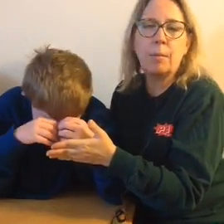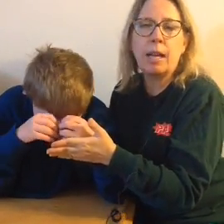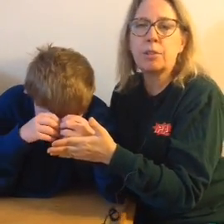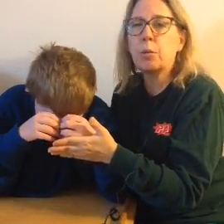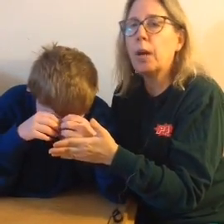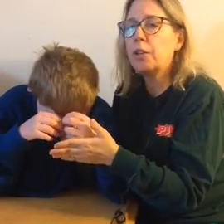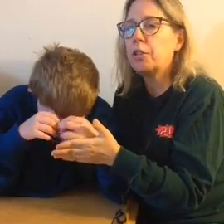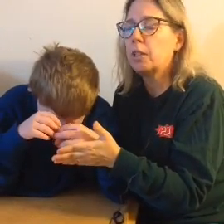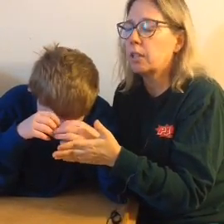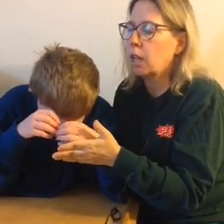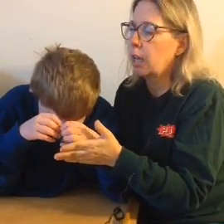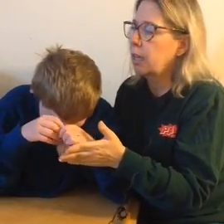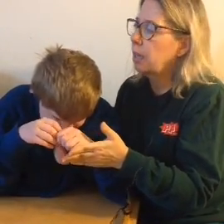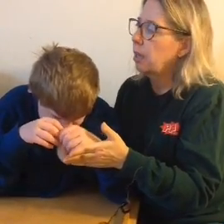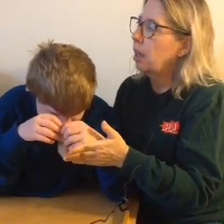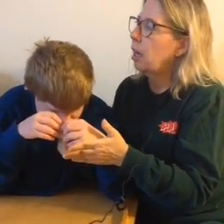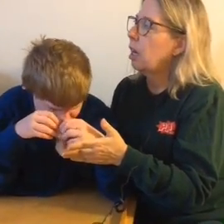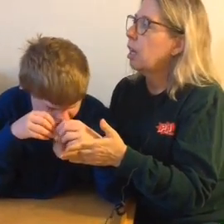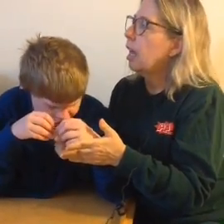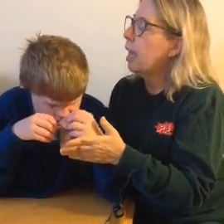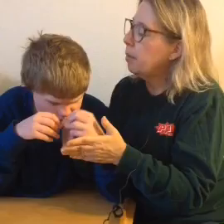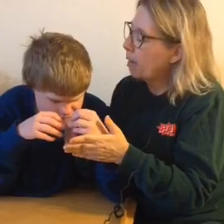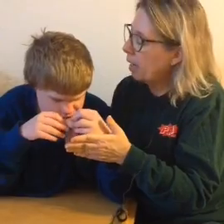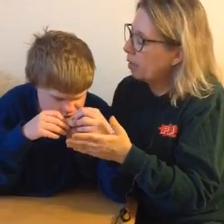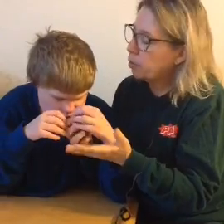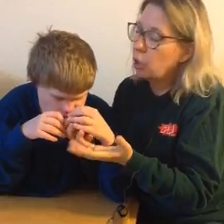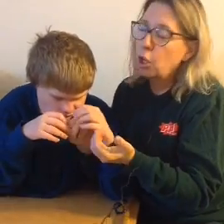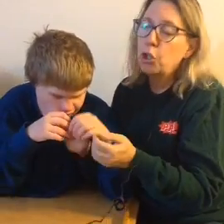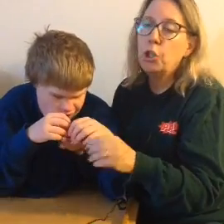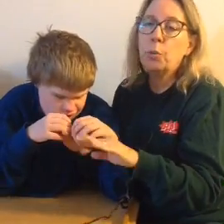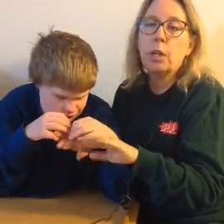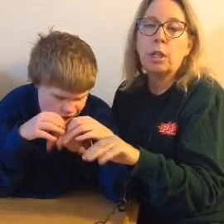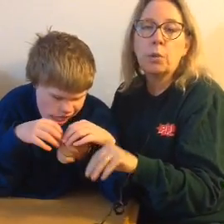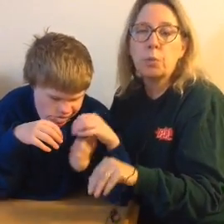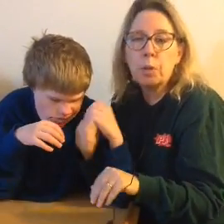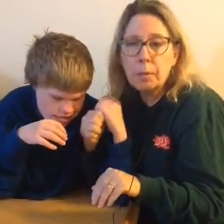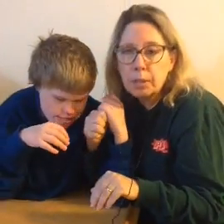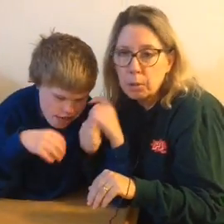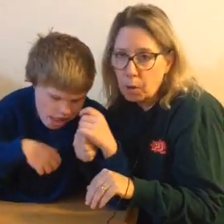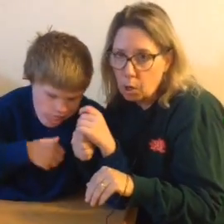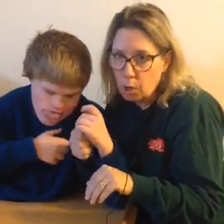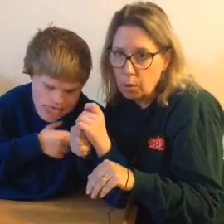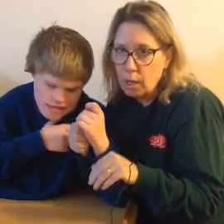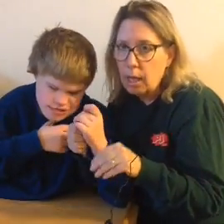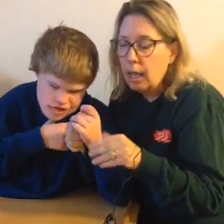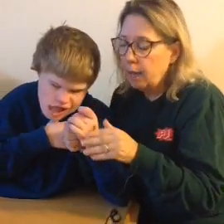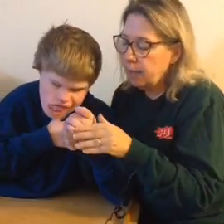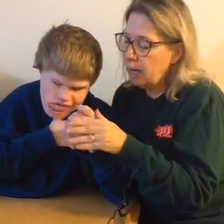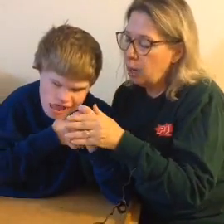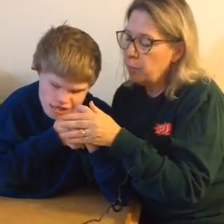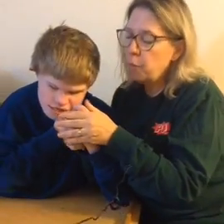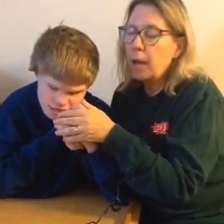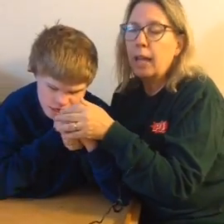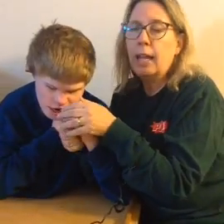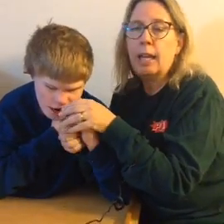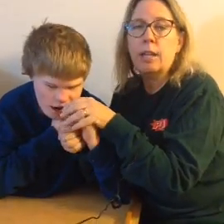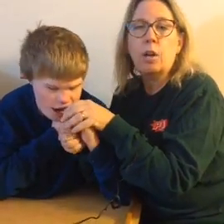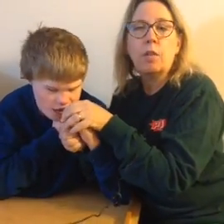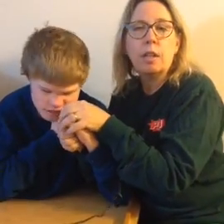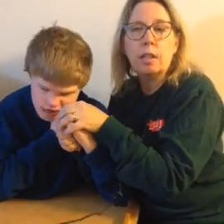Max questions like, hey Max, do you want to go swimming tomorrow? And then I'll move my hand over his,